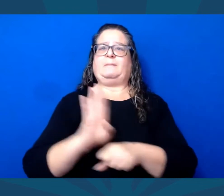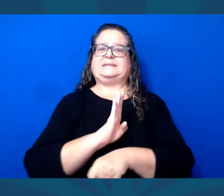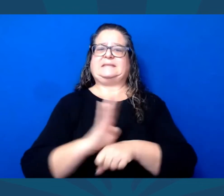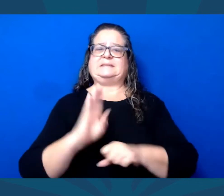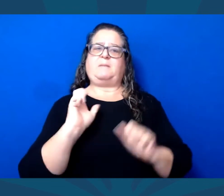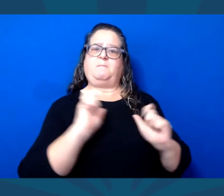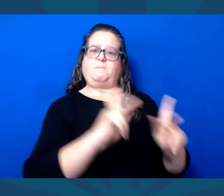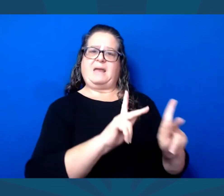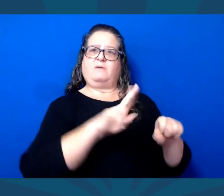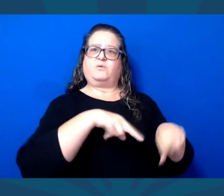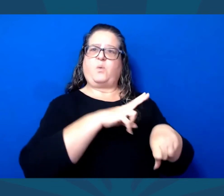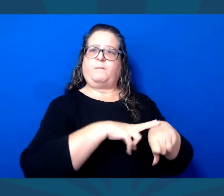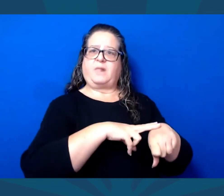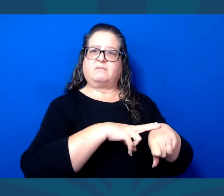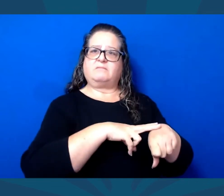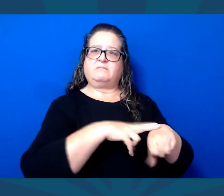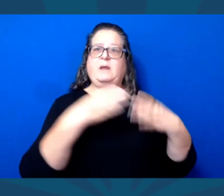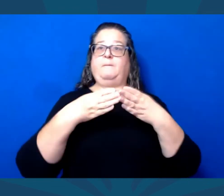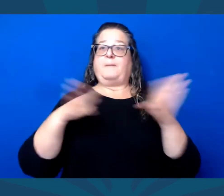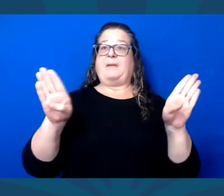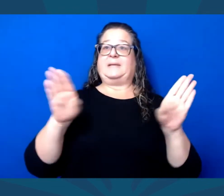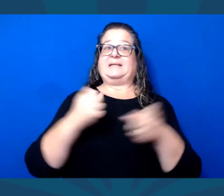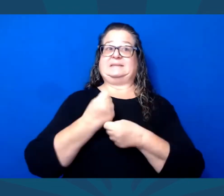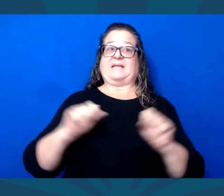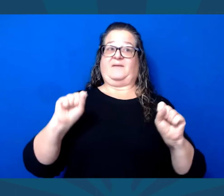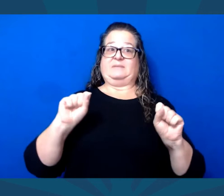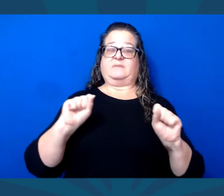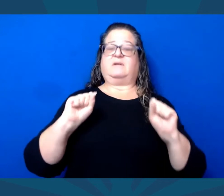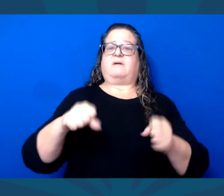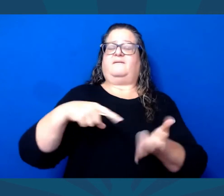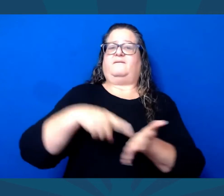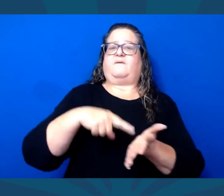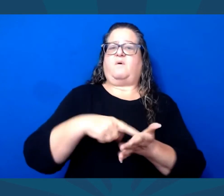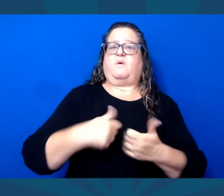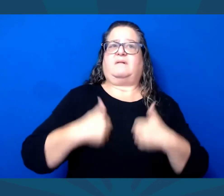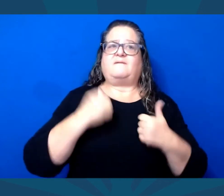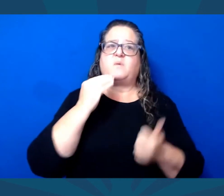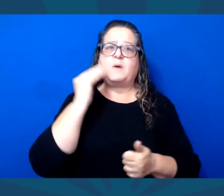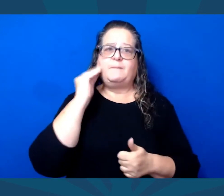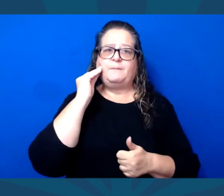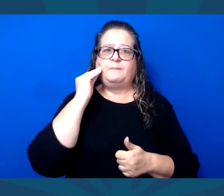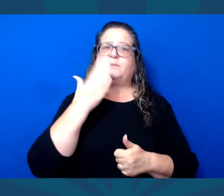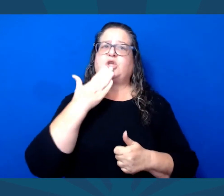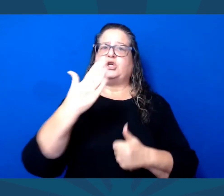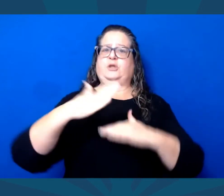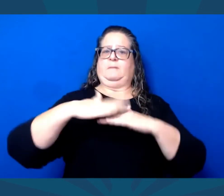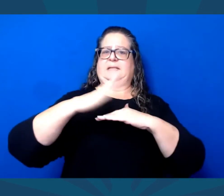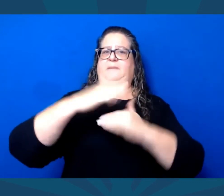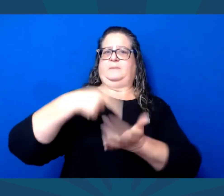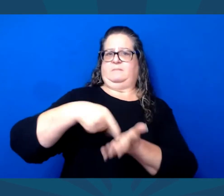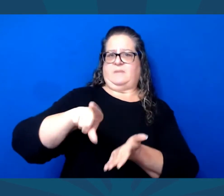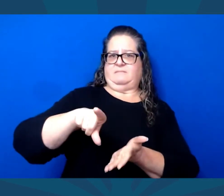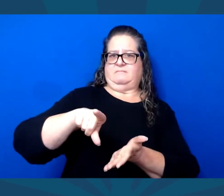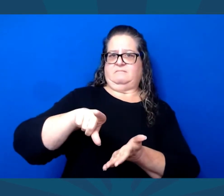universal child care, small business recovery, public safety, affordable housing, a